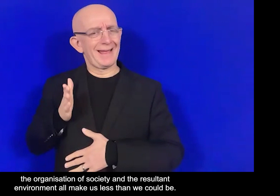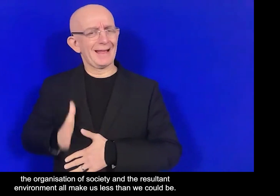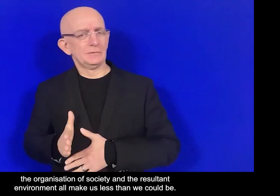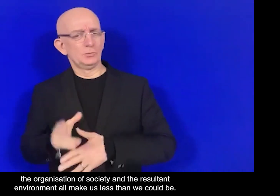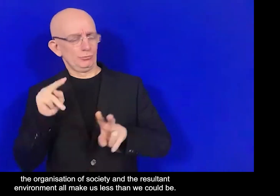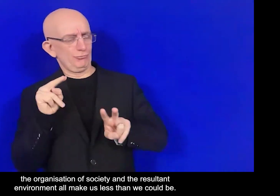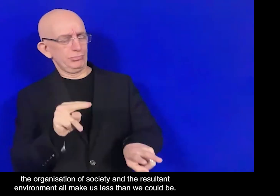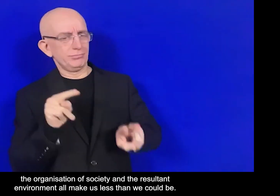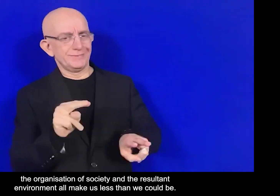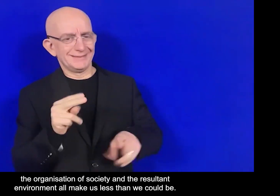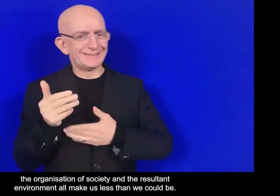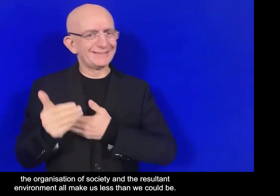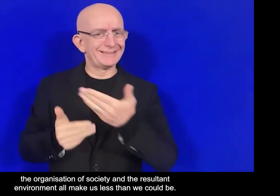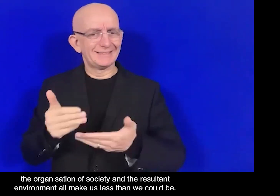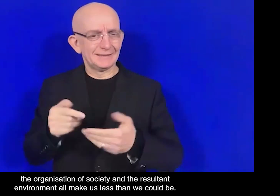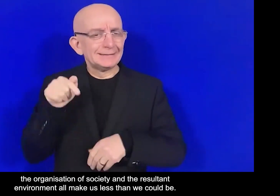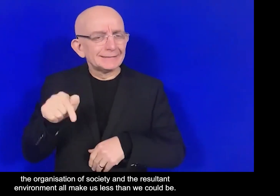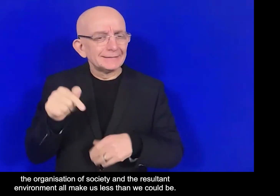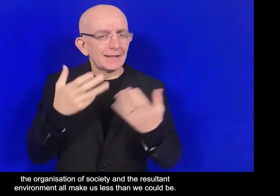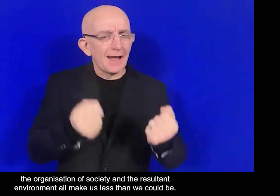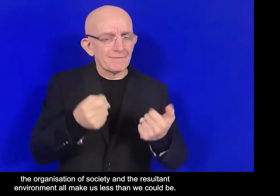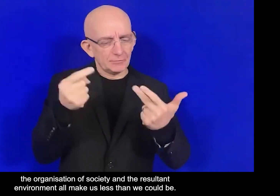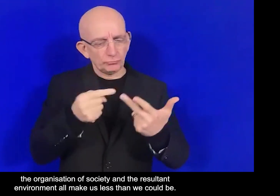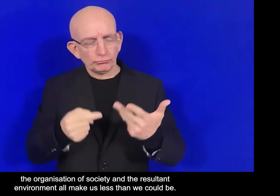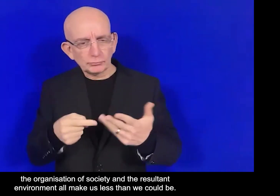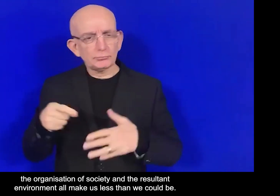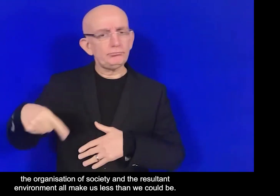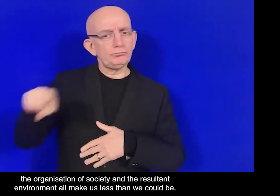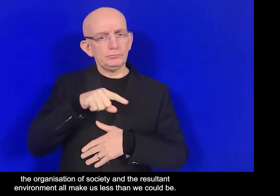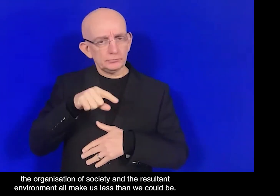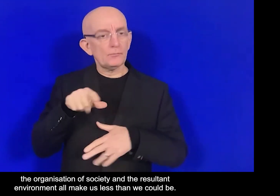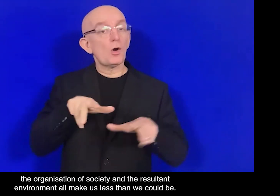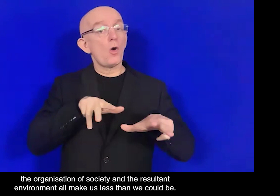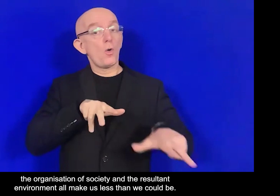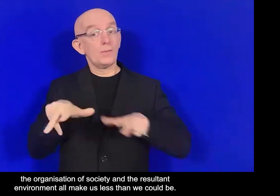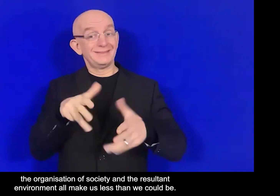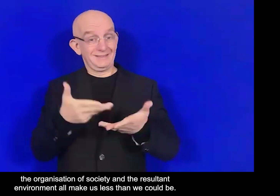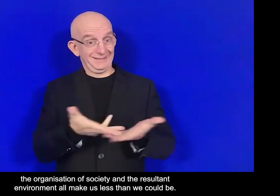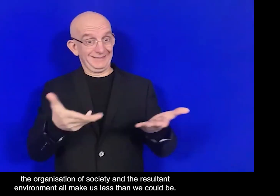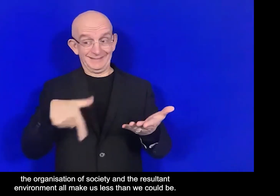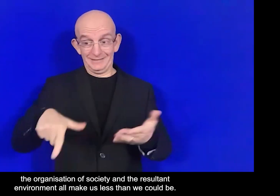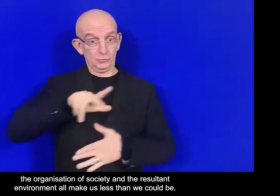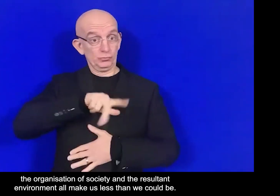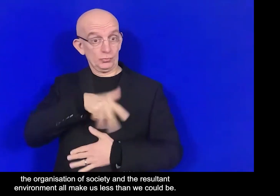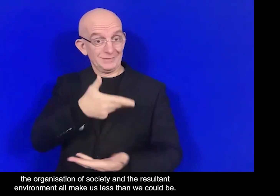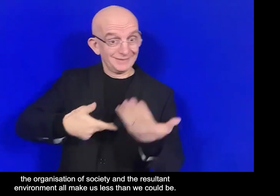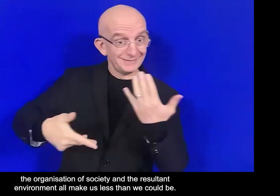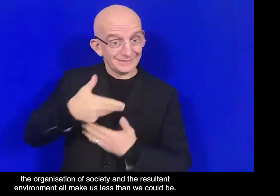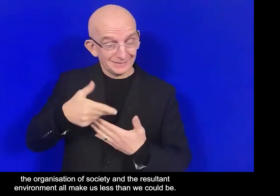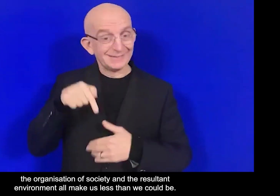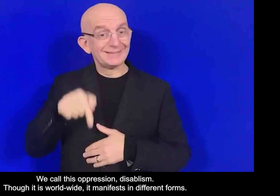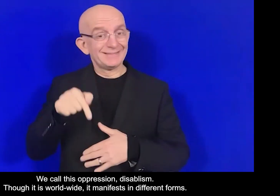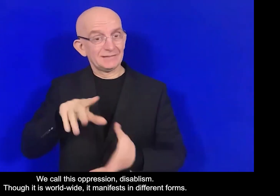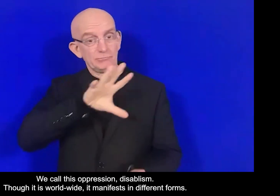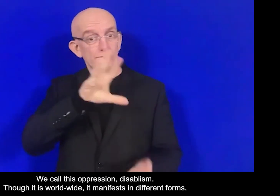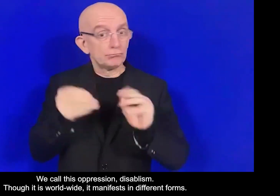the resultant environment all make us less than we could be.